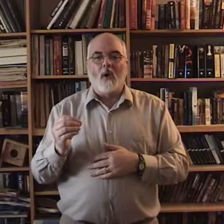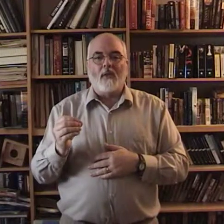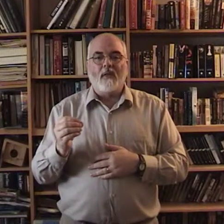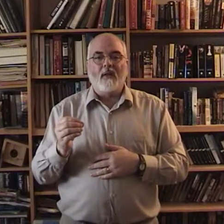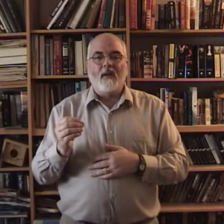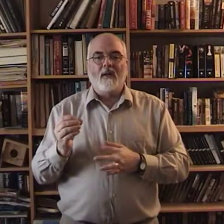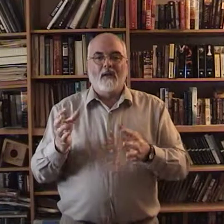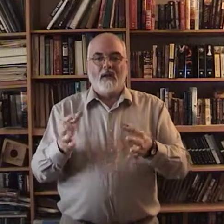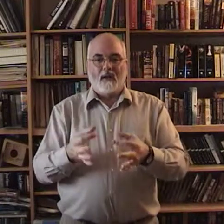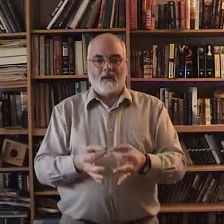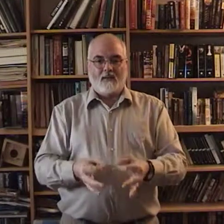worth.